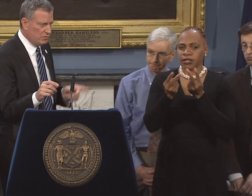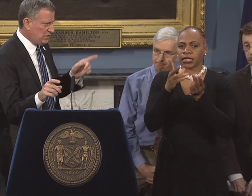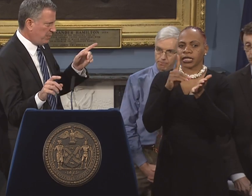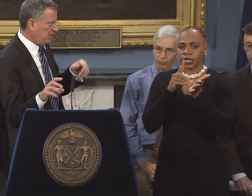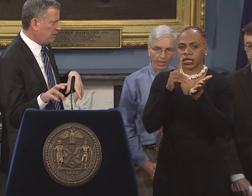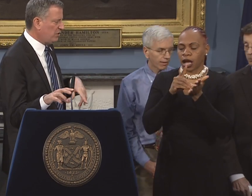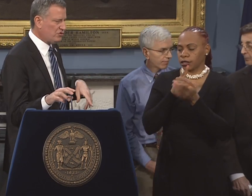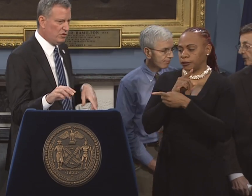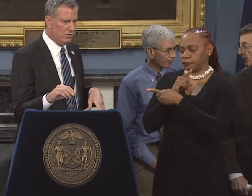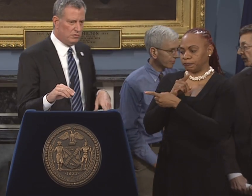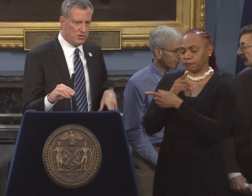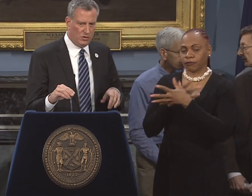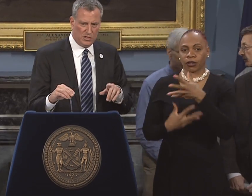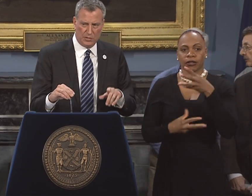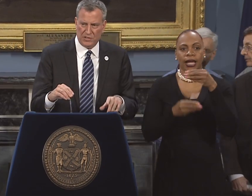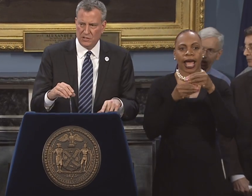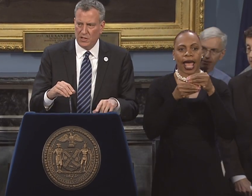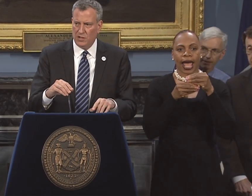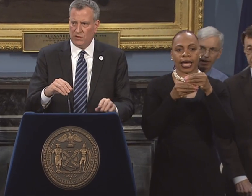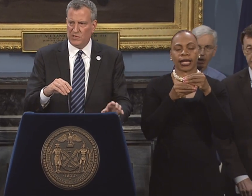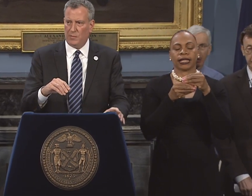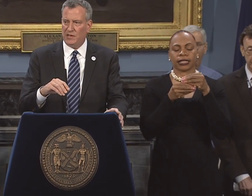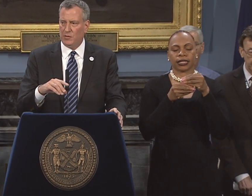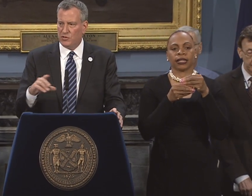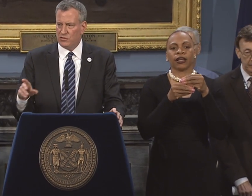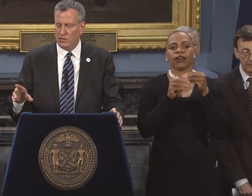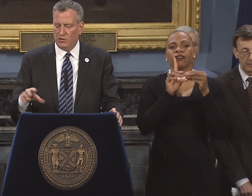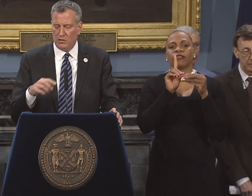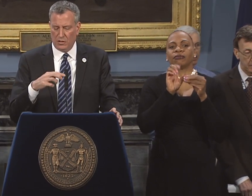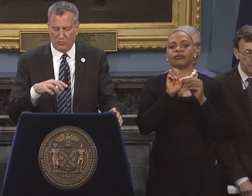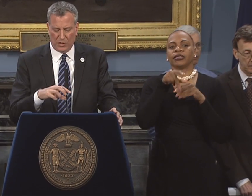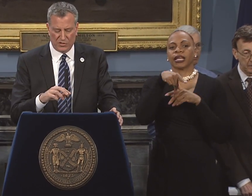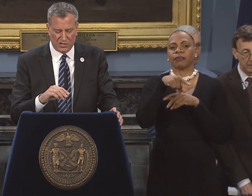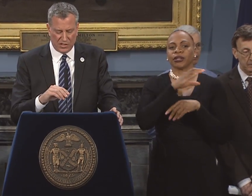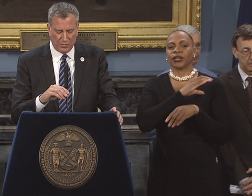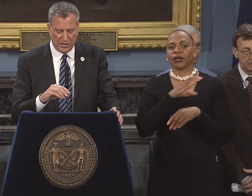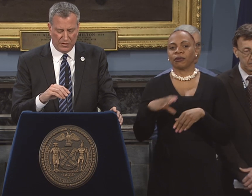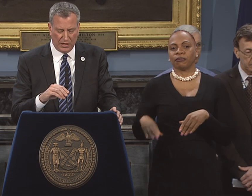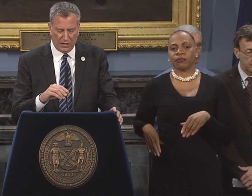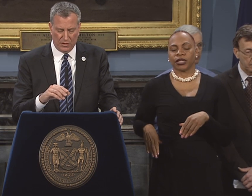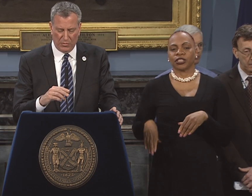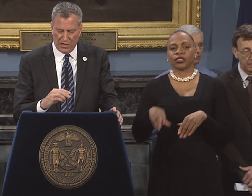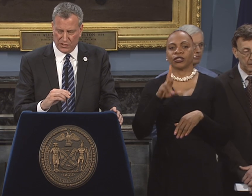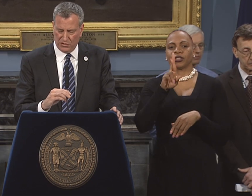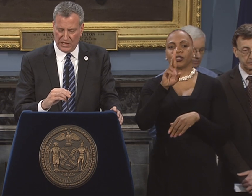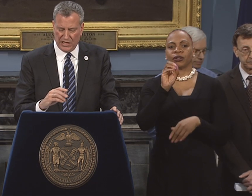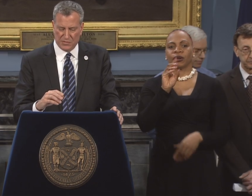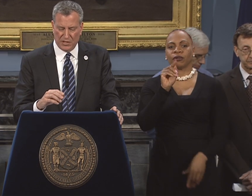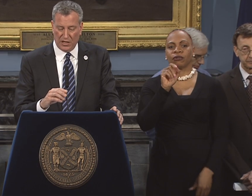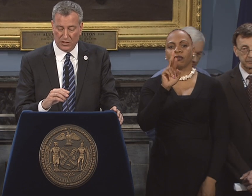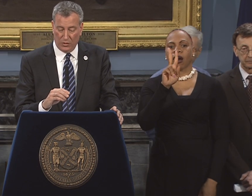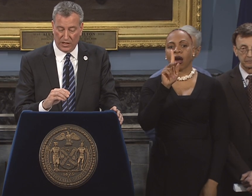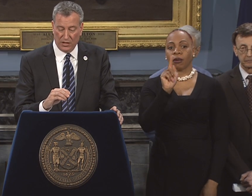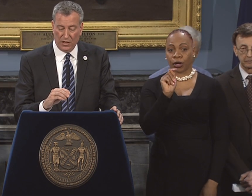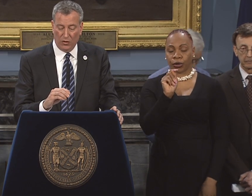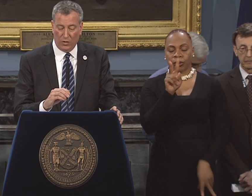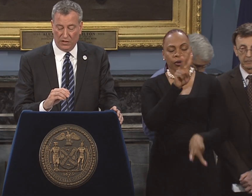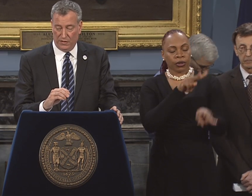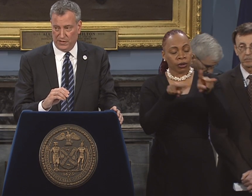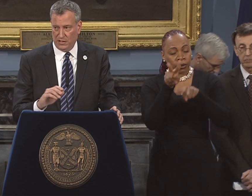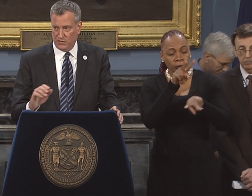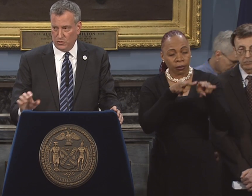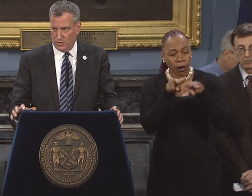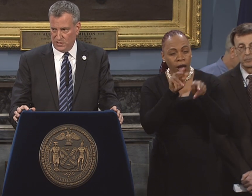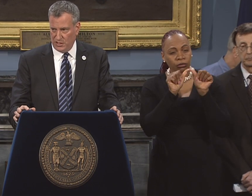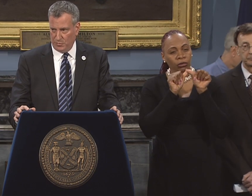that from Deputy Commissioner, just hold on a second, please. From Deputy Commissioner Roberts at DEP, the monitoring has been ongoing. One